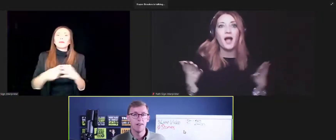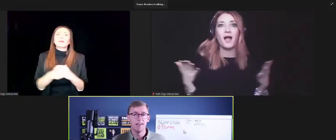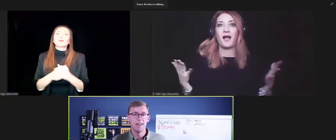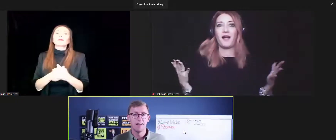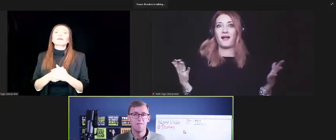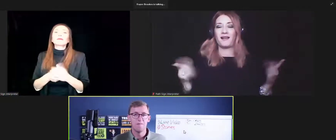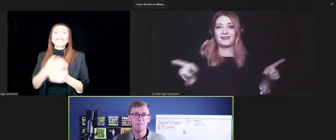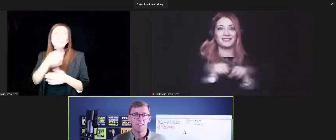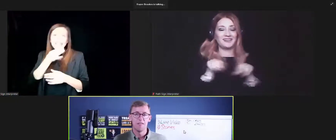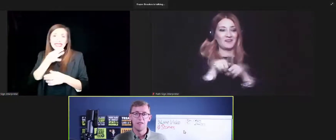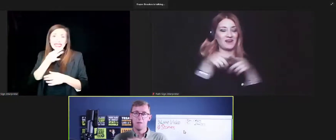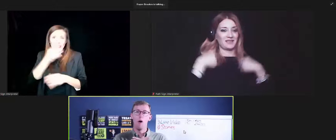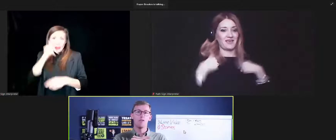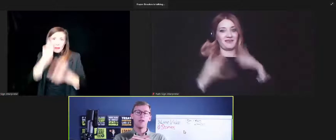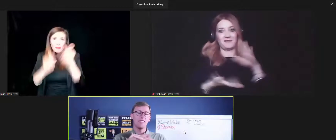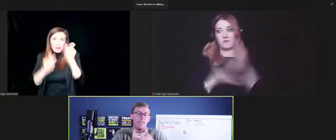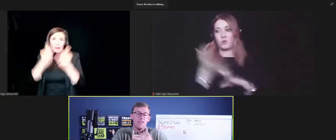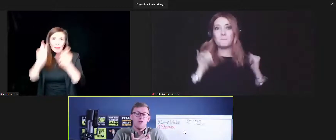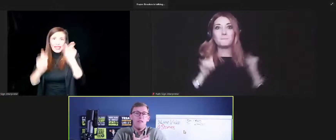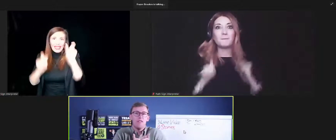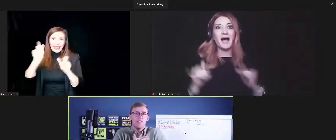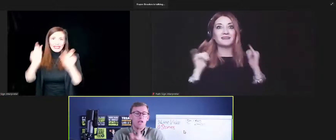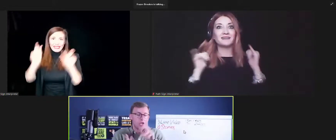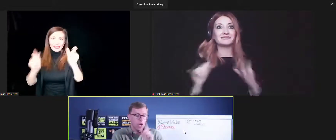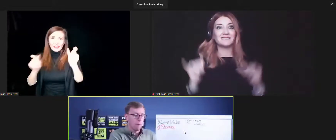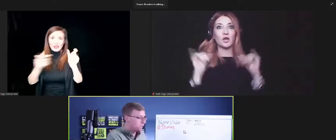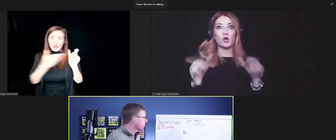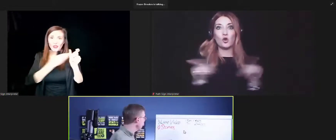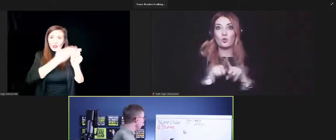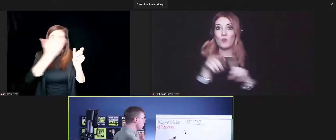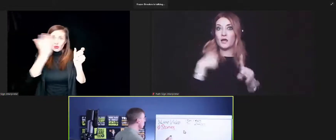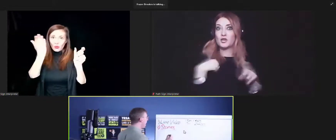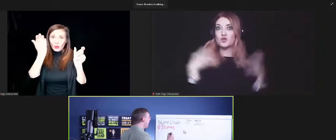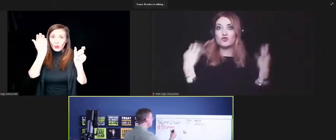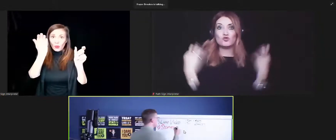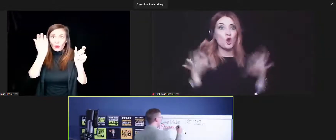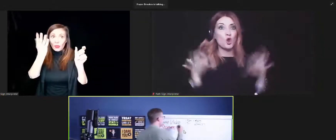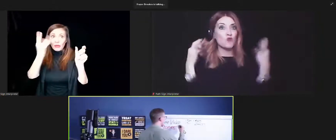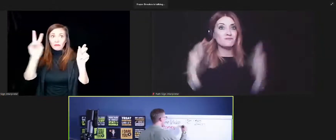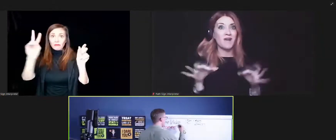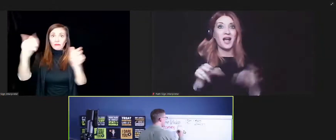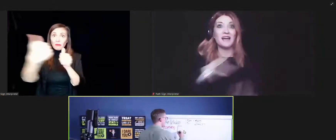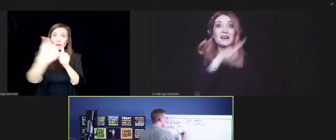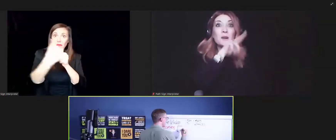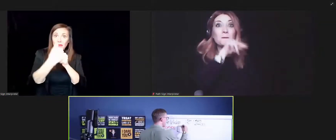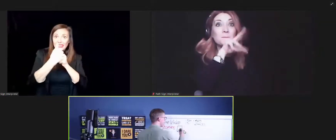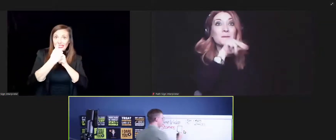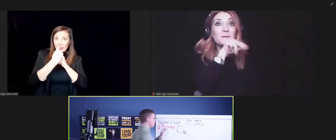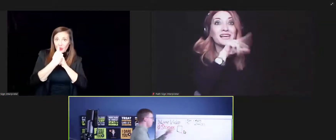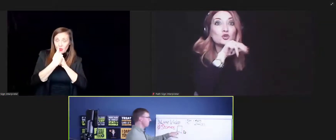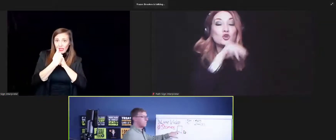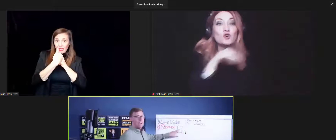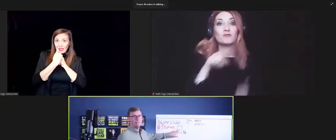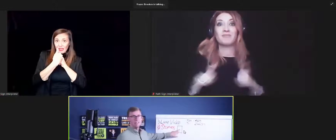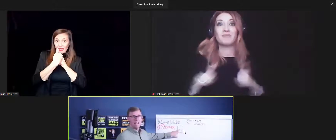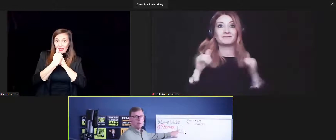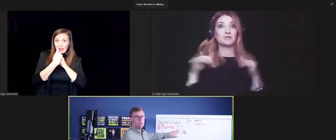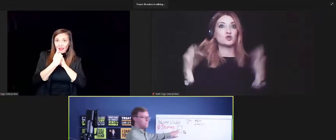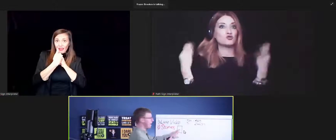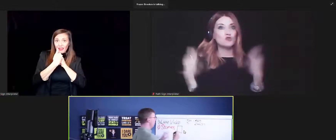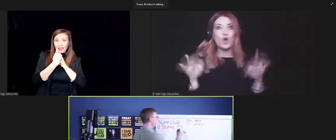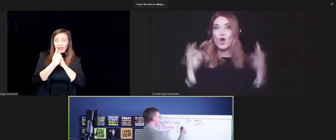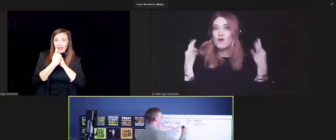them, the bond gets strengthened. So, behind the scenes, having dinner